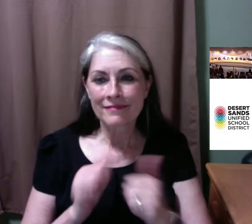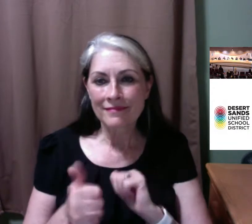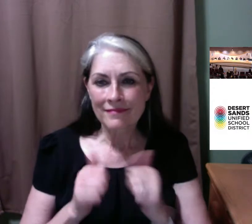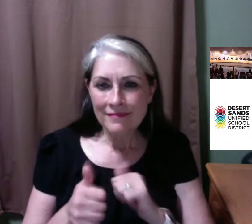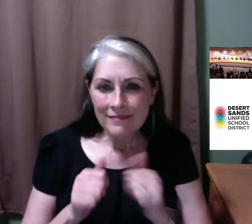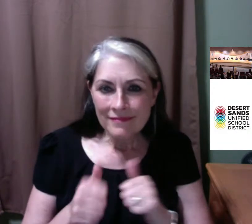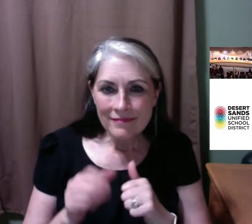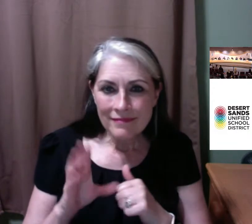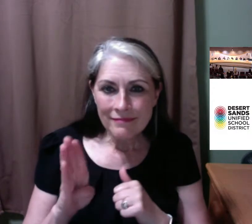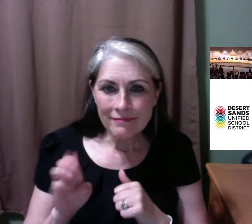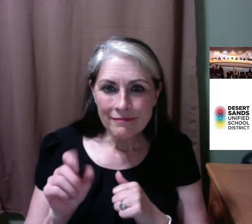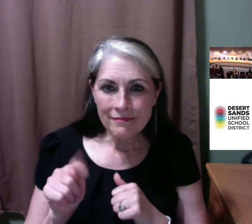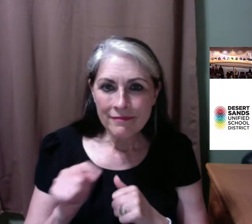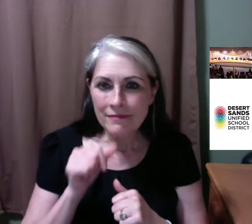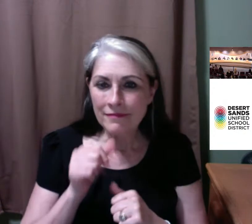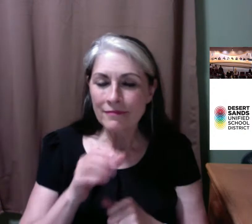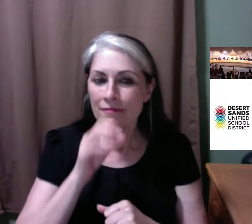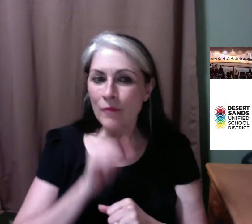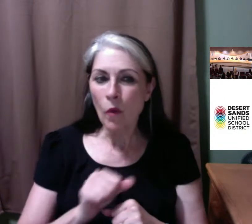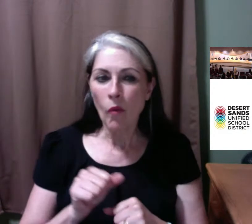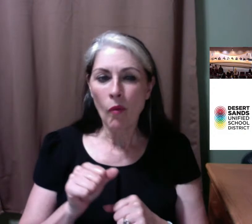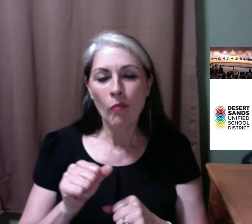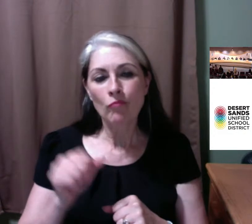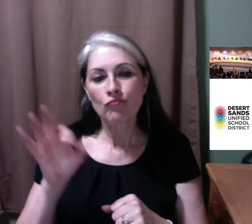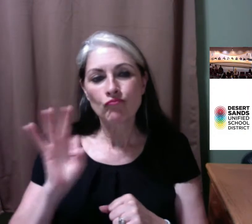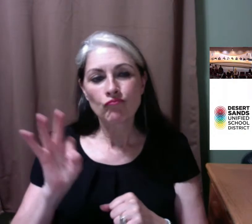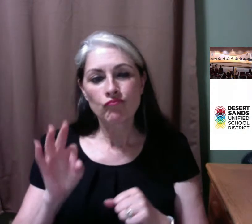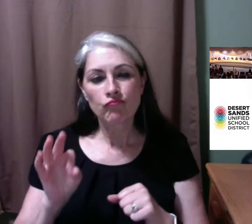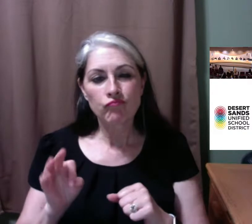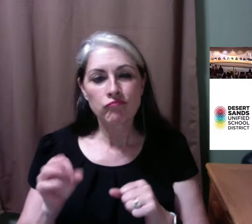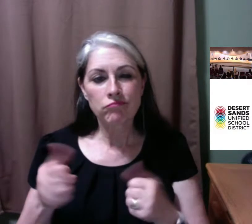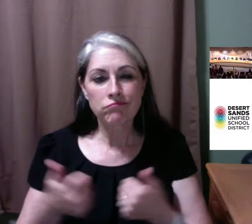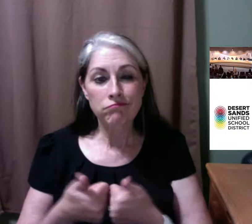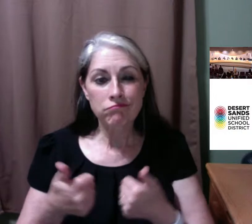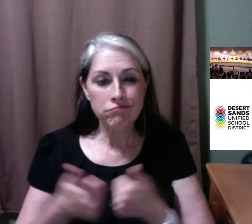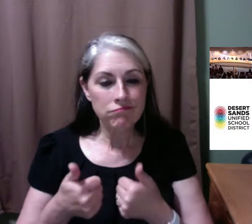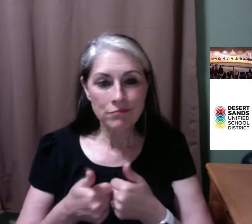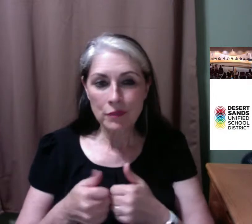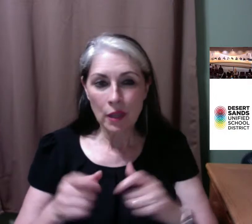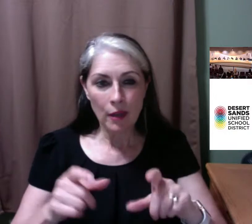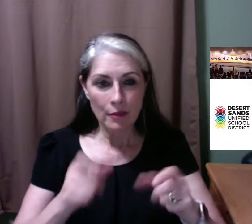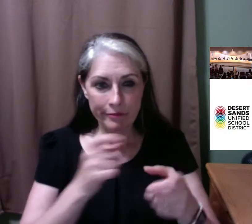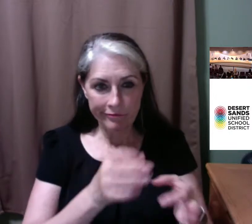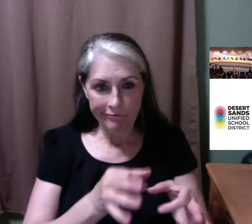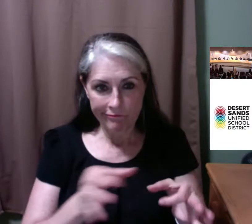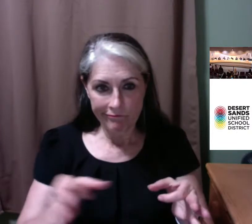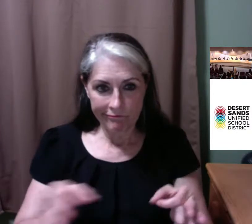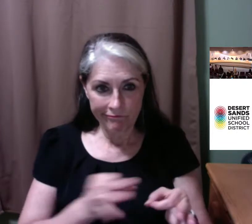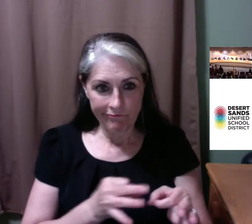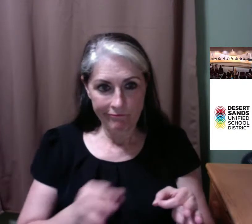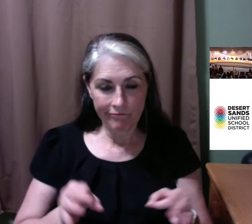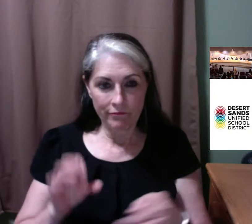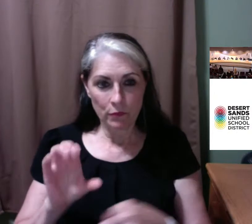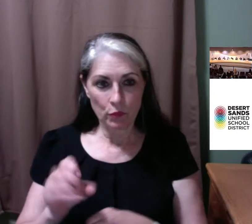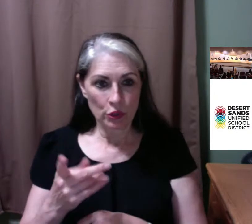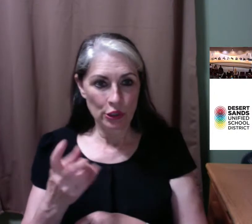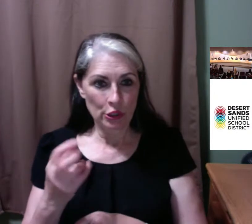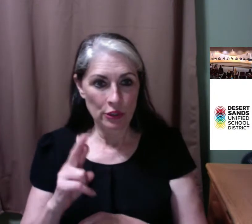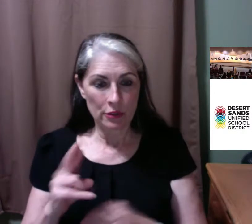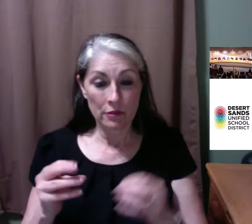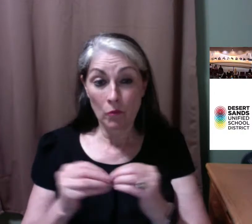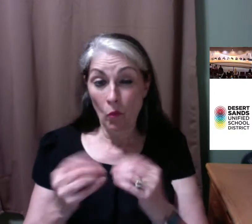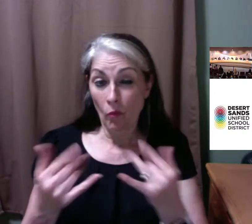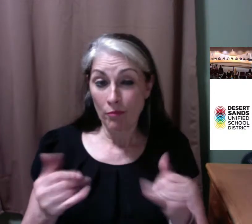aren't your old-fashioned games of checkers. They require computer skills way beyond mine. So on May